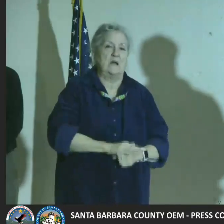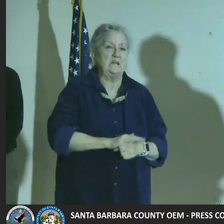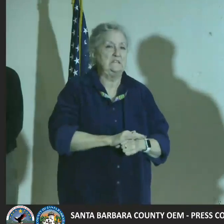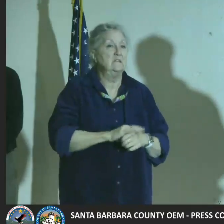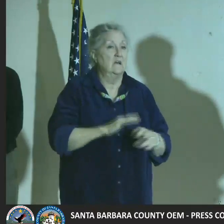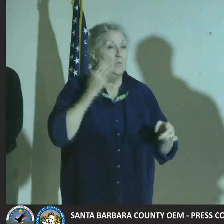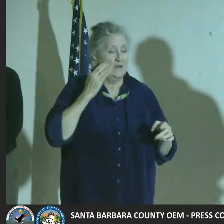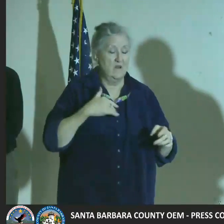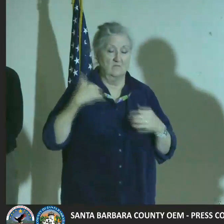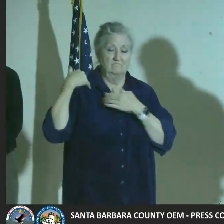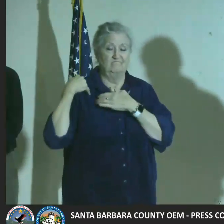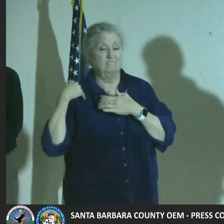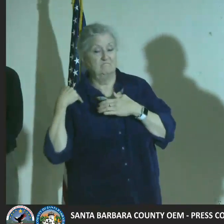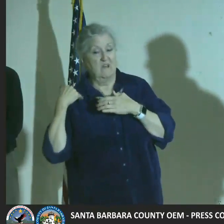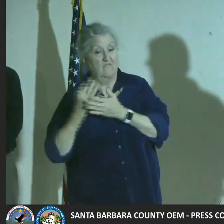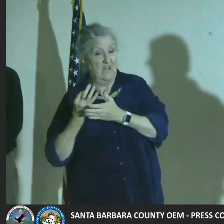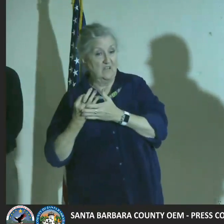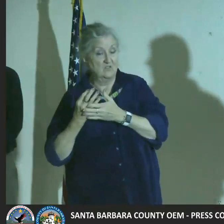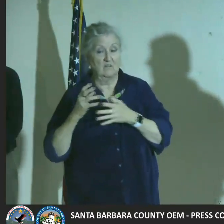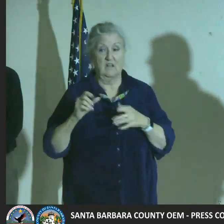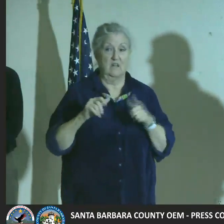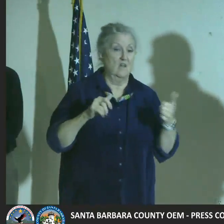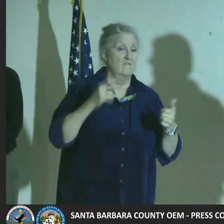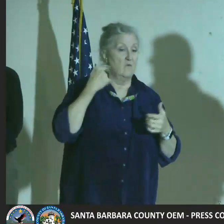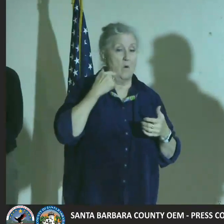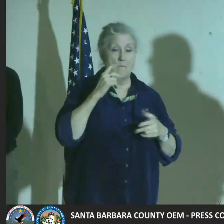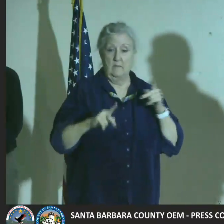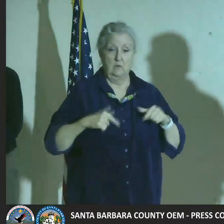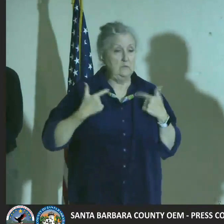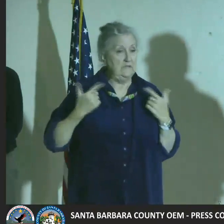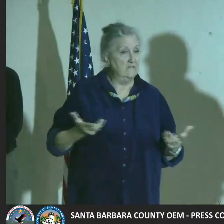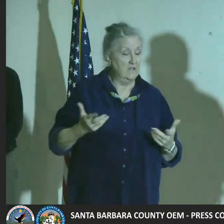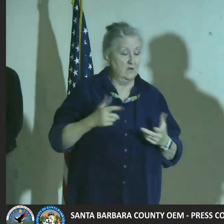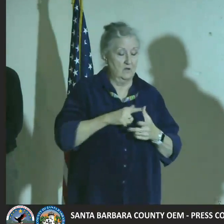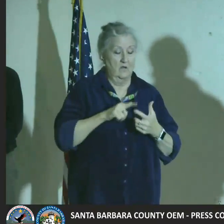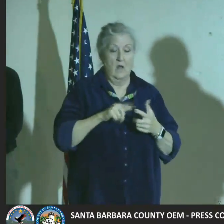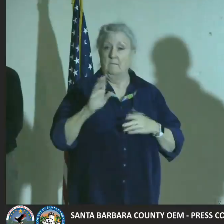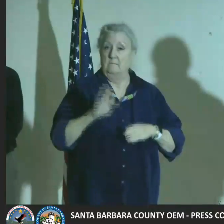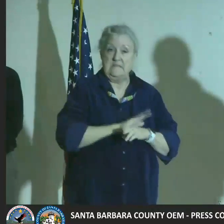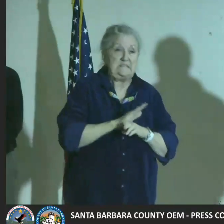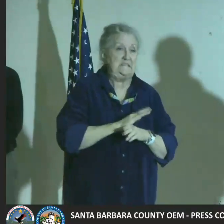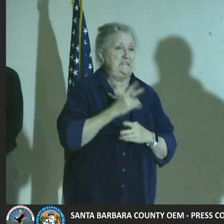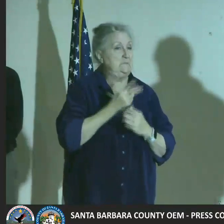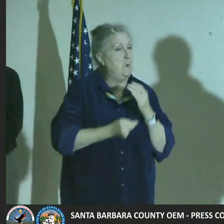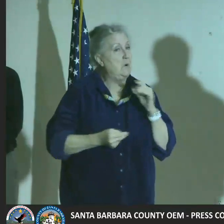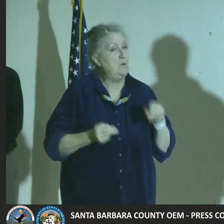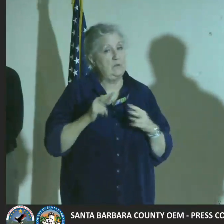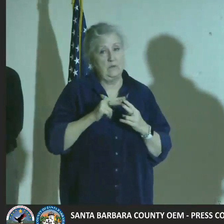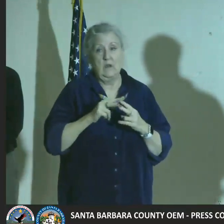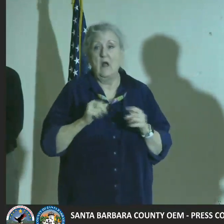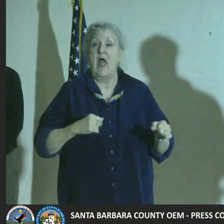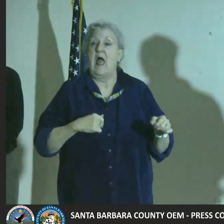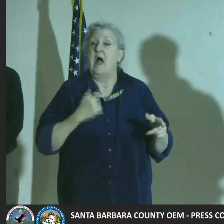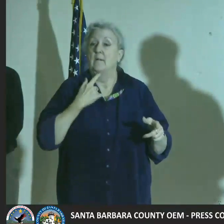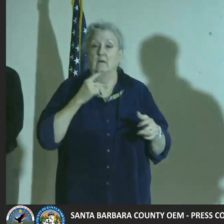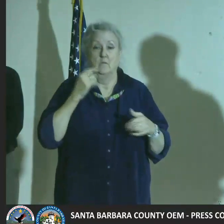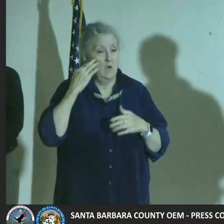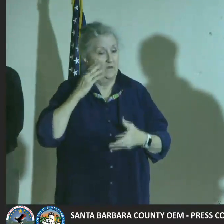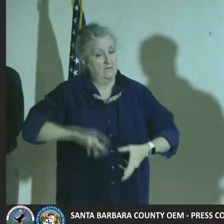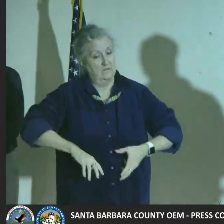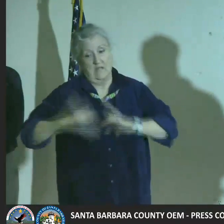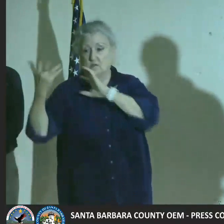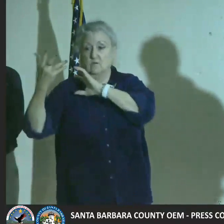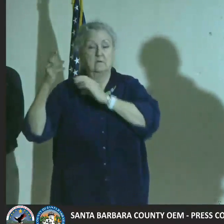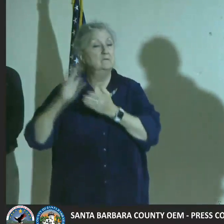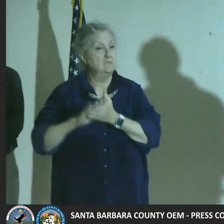are a burden financially for residents and businesses alike. And we know that they are disruptive to